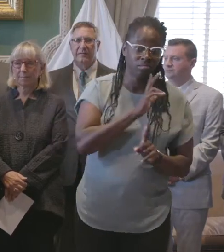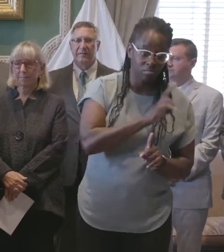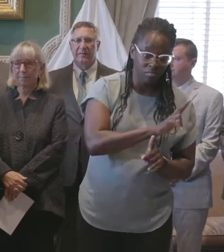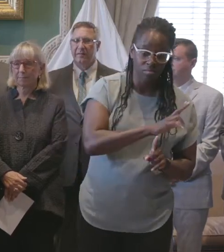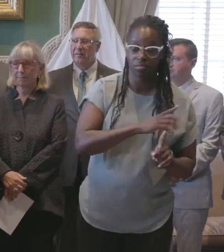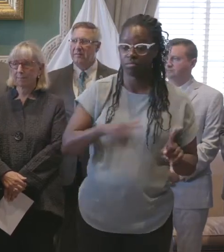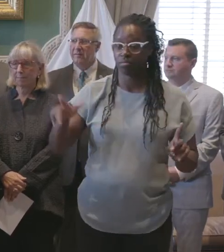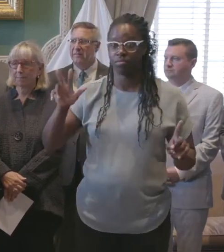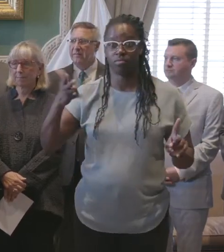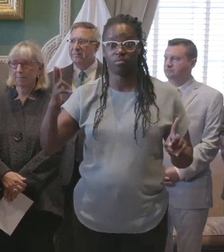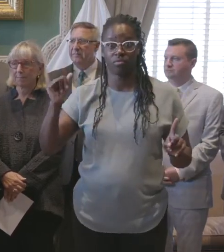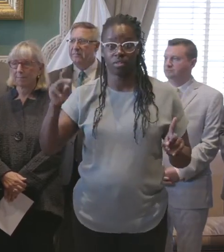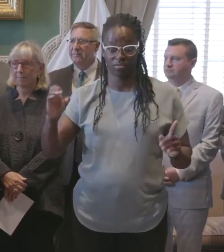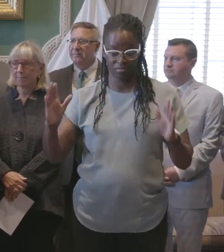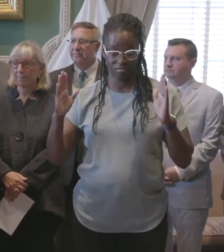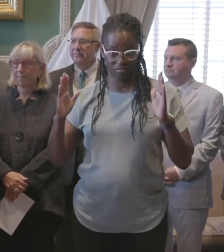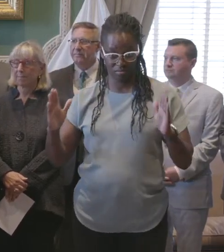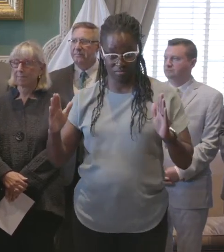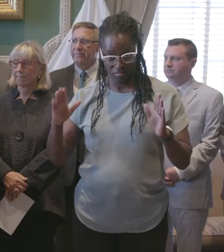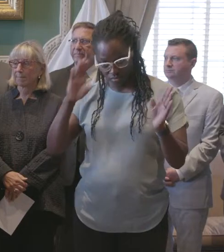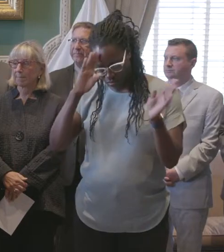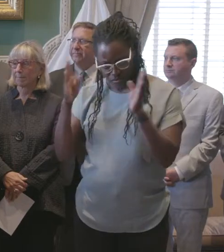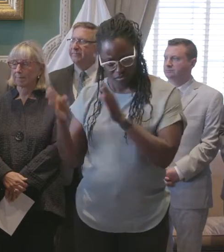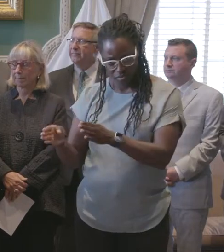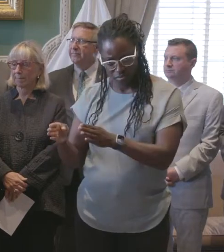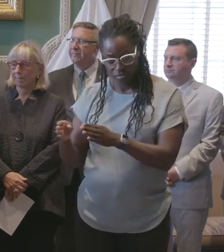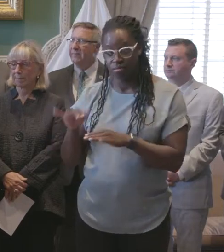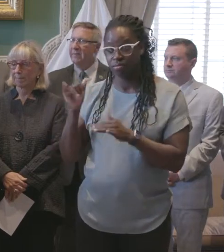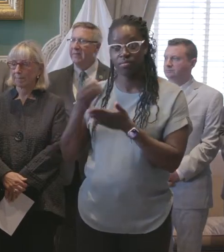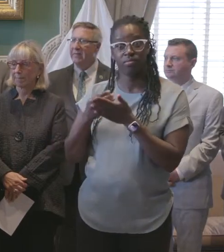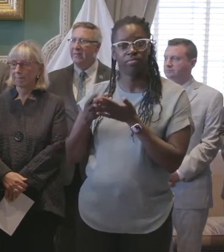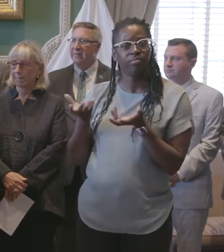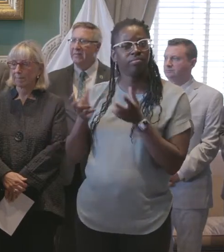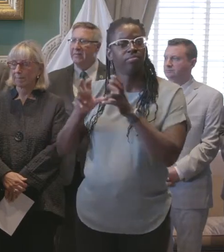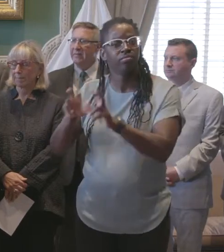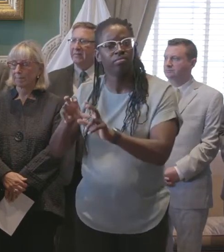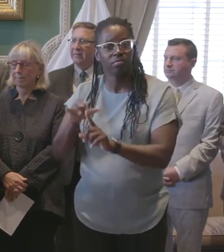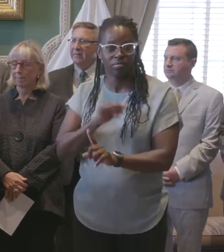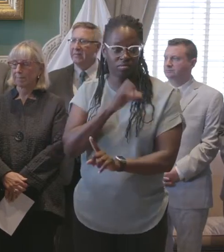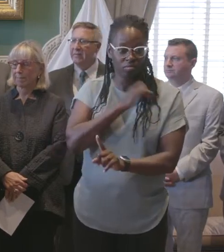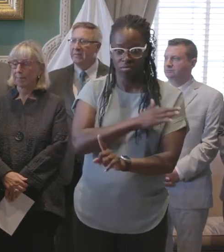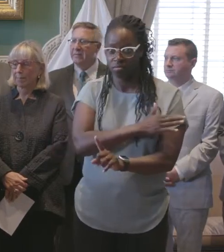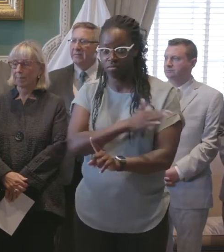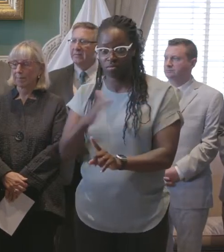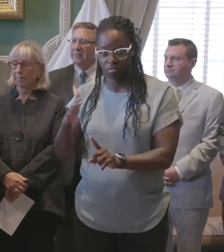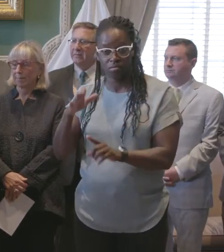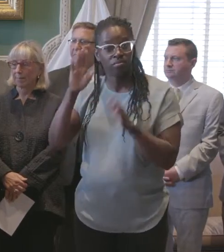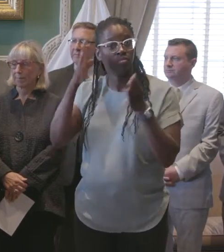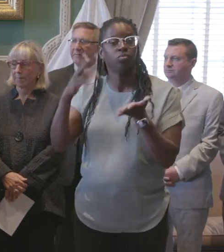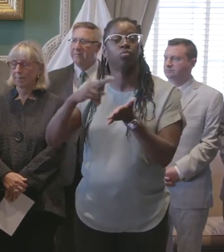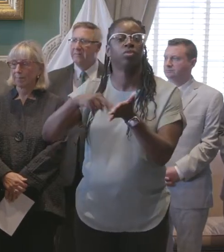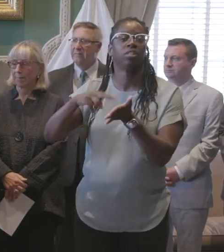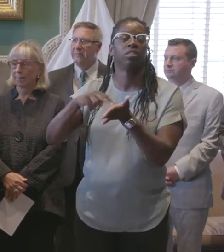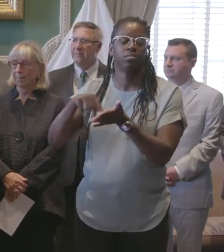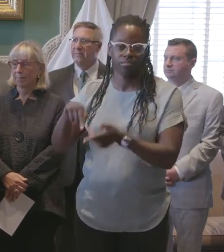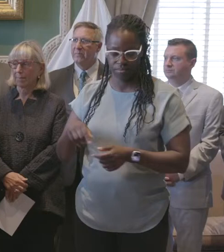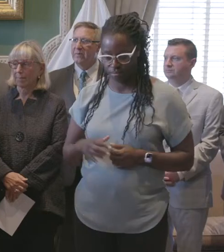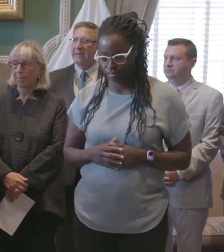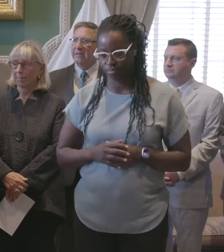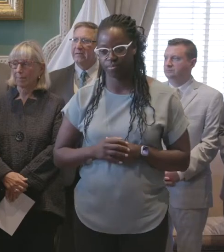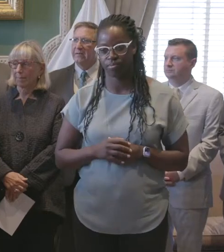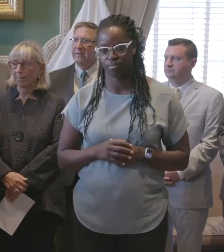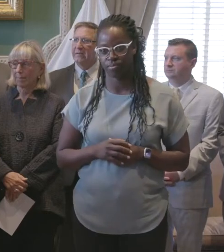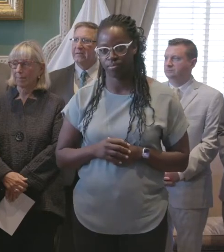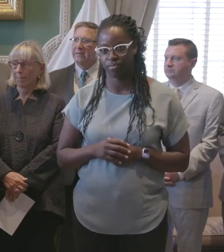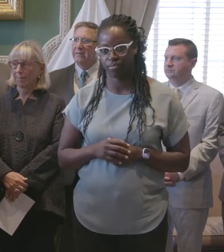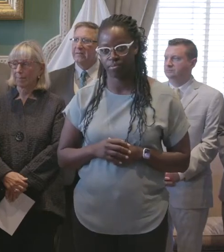right materials are seeing major gains, and we can now bring that advantage to more Massachusetts students. That is in addition to